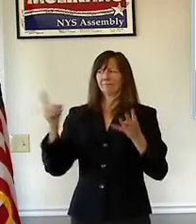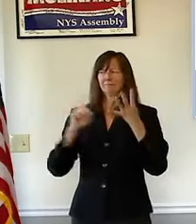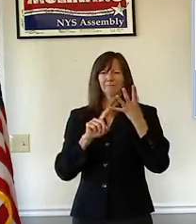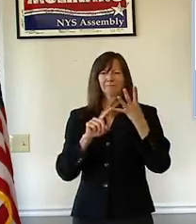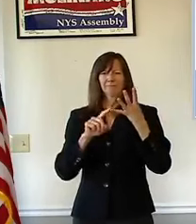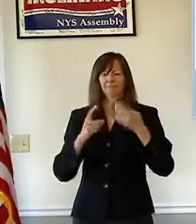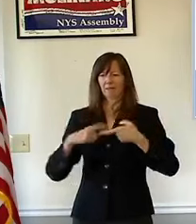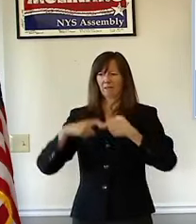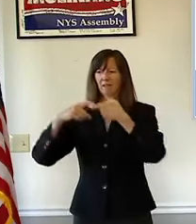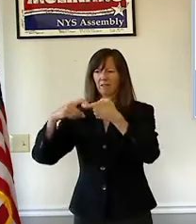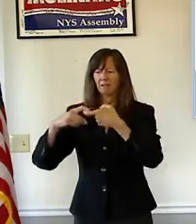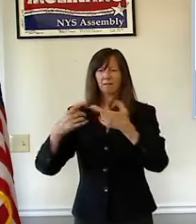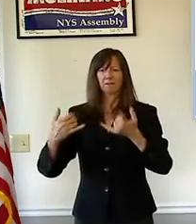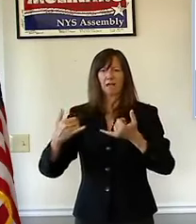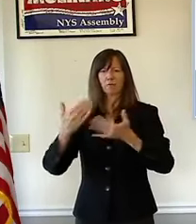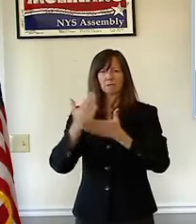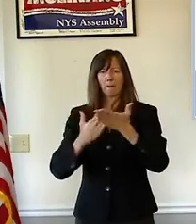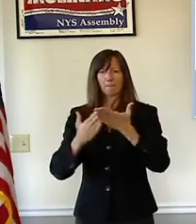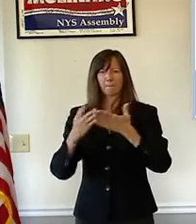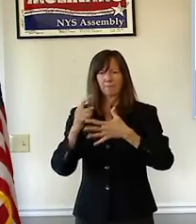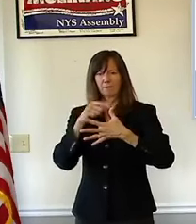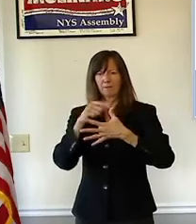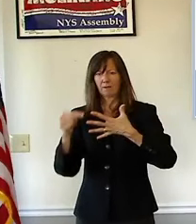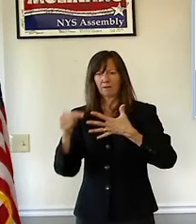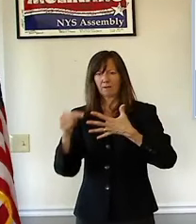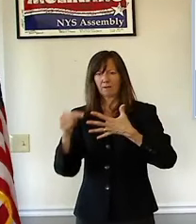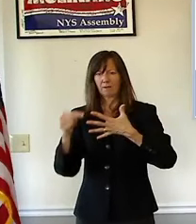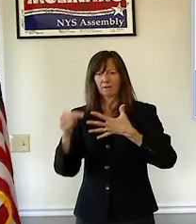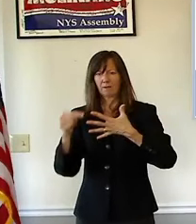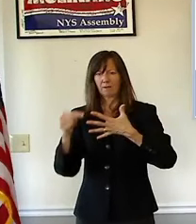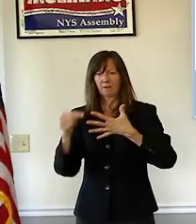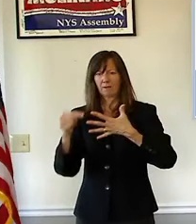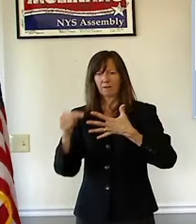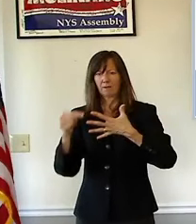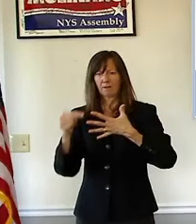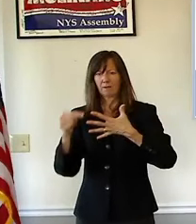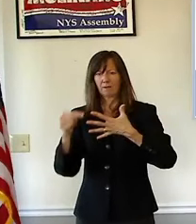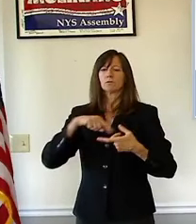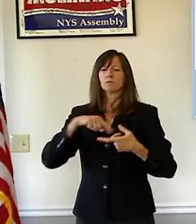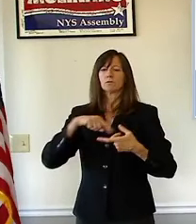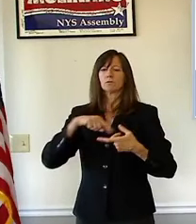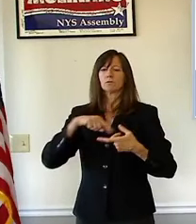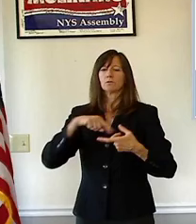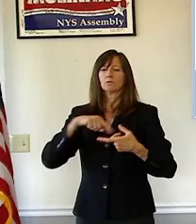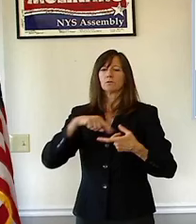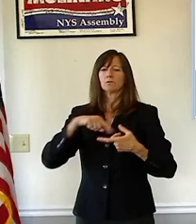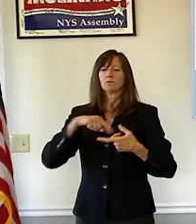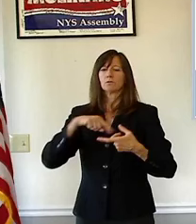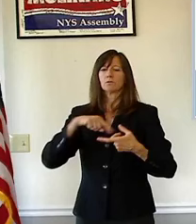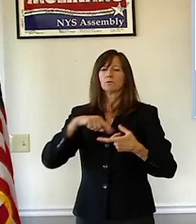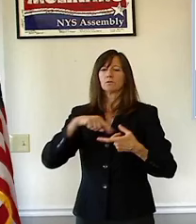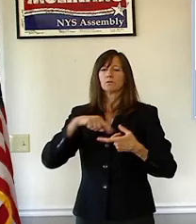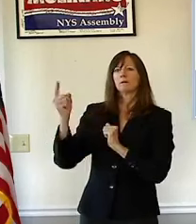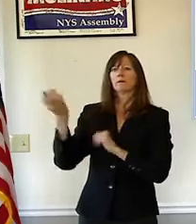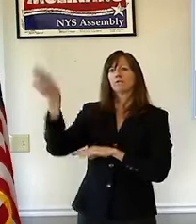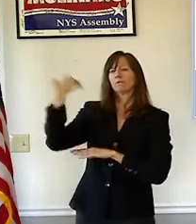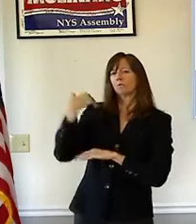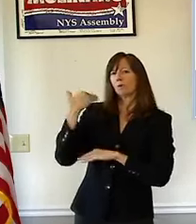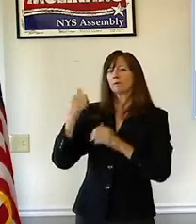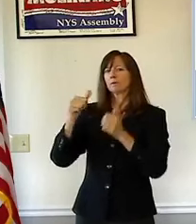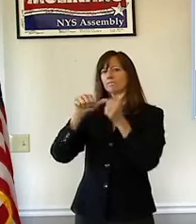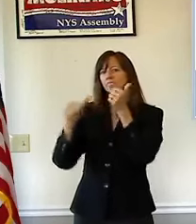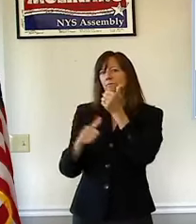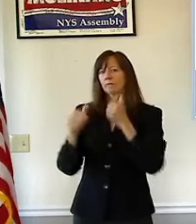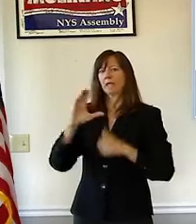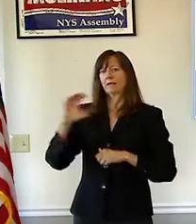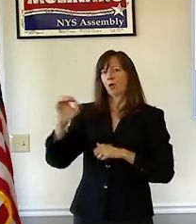that, in fact, the governor's regional staff, which includes former county executive Mike Hine, said to us time and